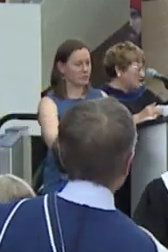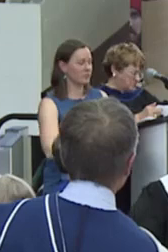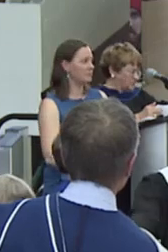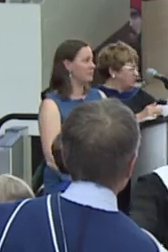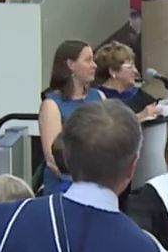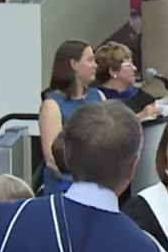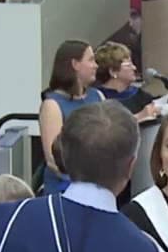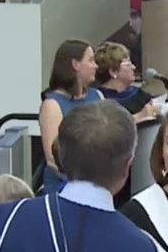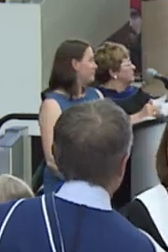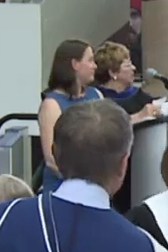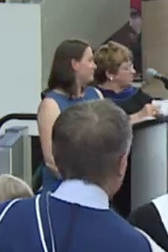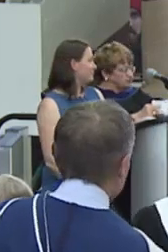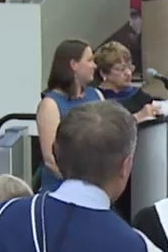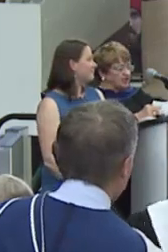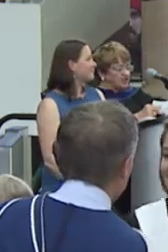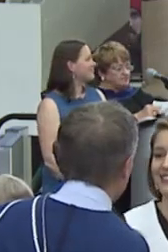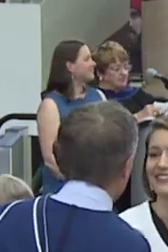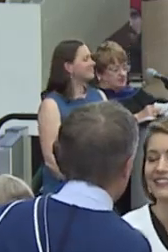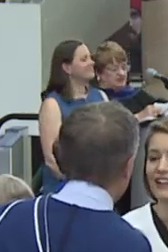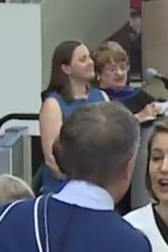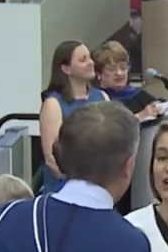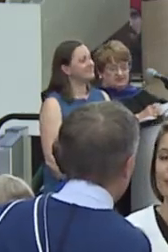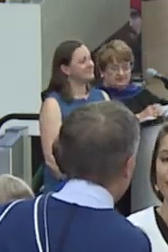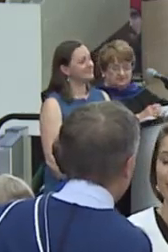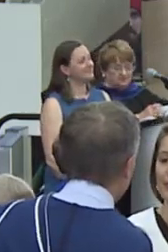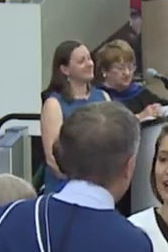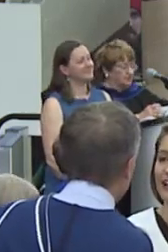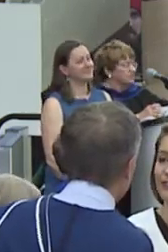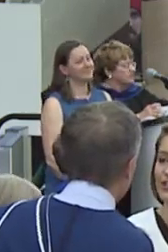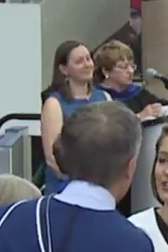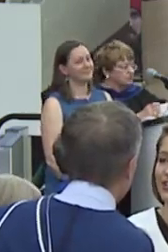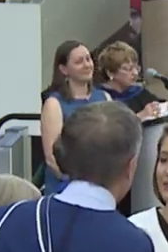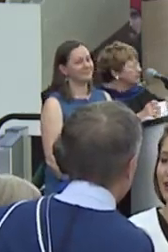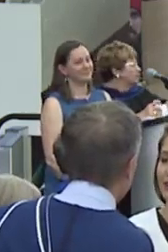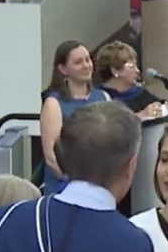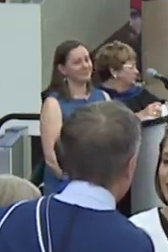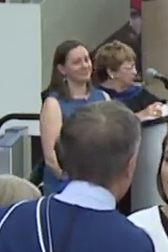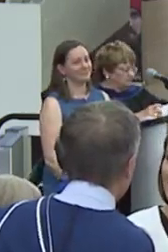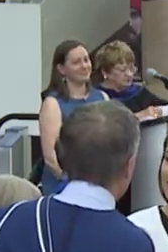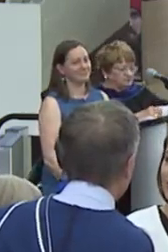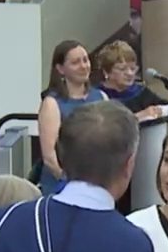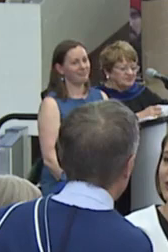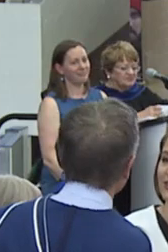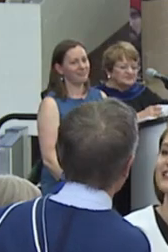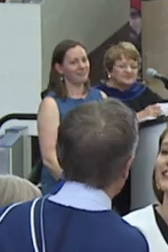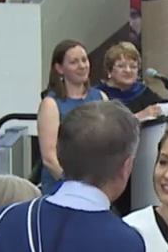What's it? Oh, good. I'm so glad you came, Vicki. Good for you.